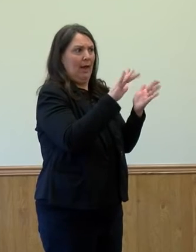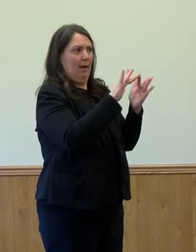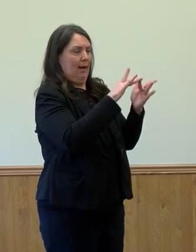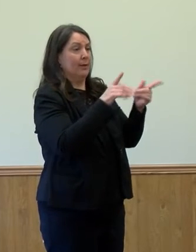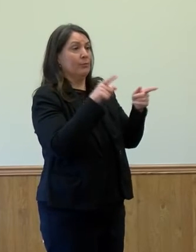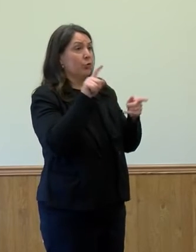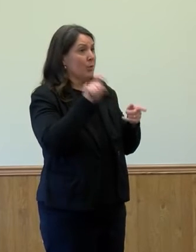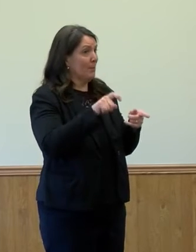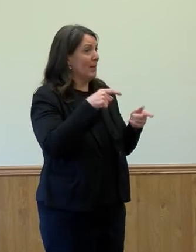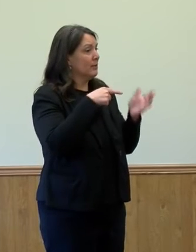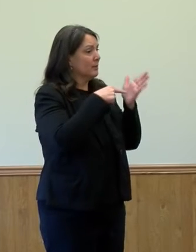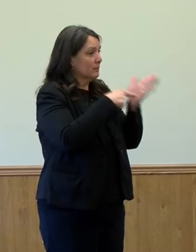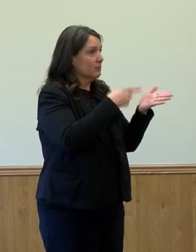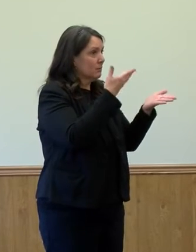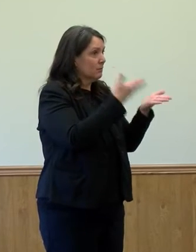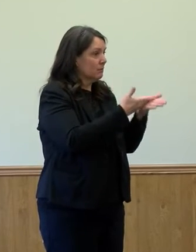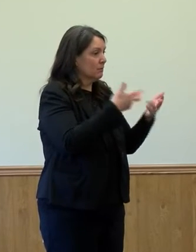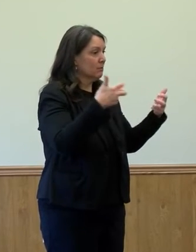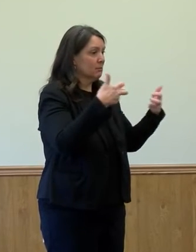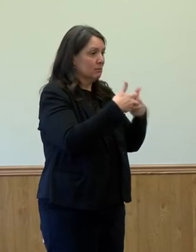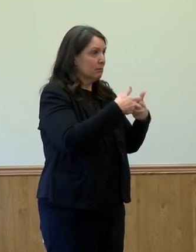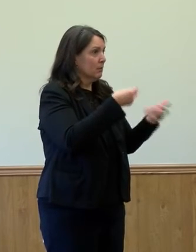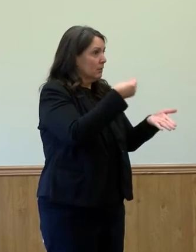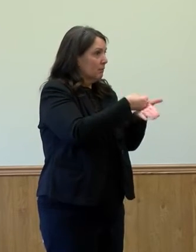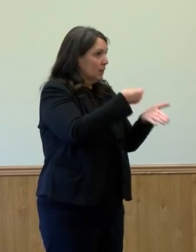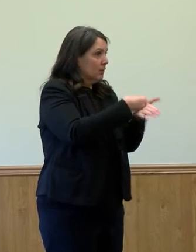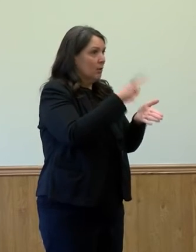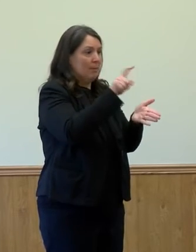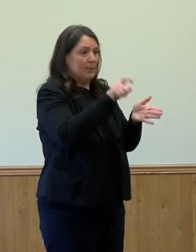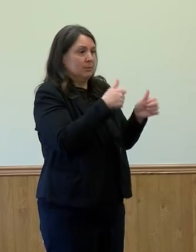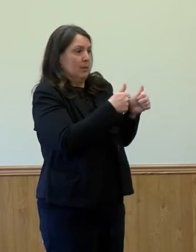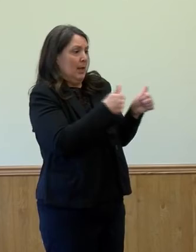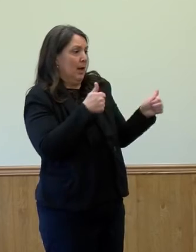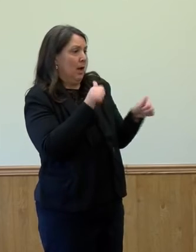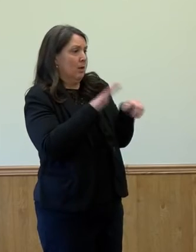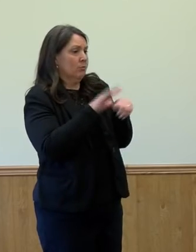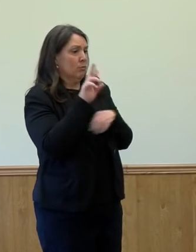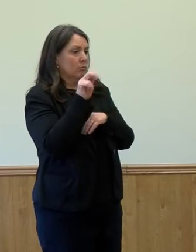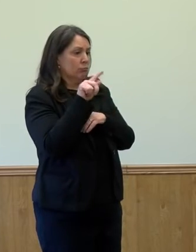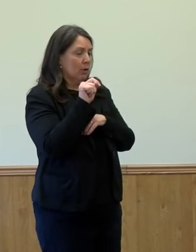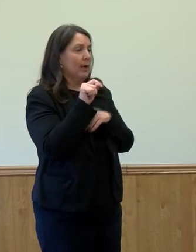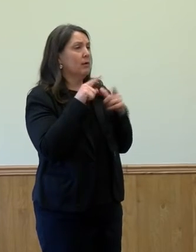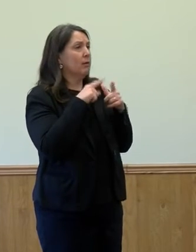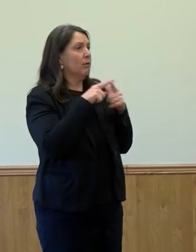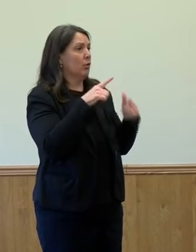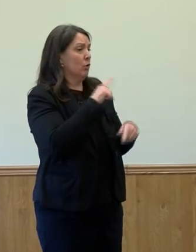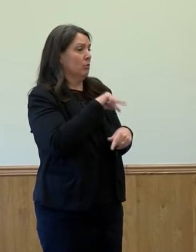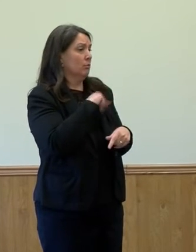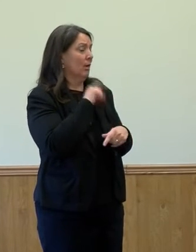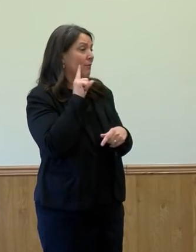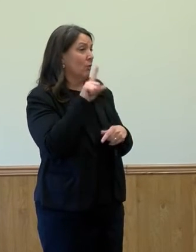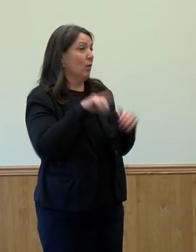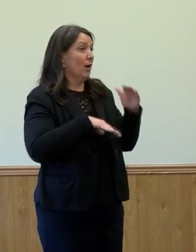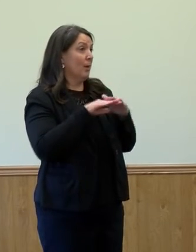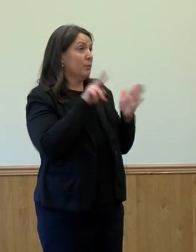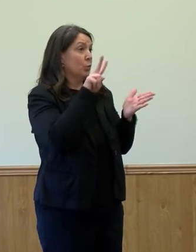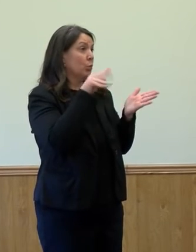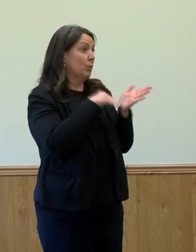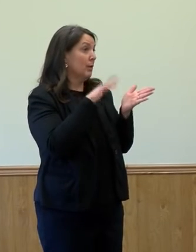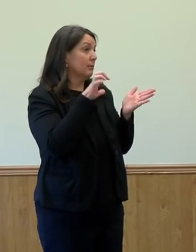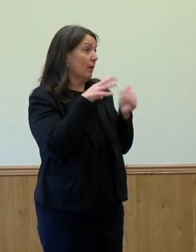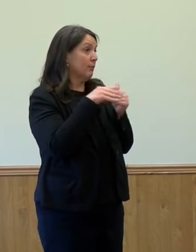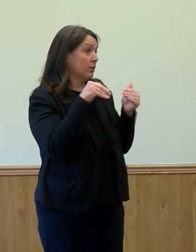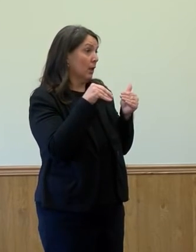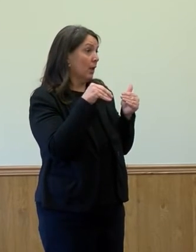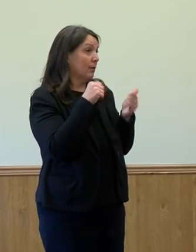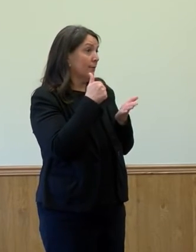have a financial hardship due to COVID. You have to be behind on rent, and then you'd be eligible for up to $25,000 in rental assistance through the